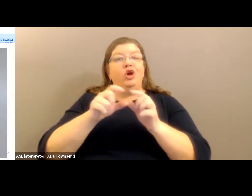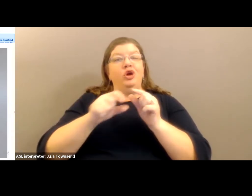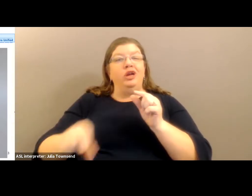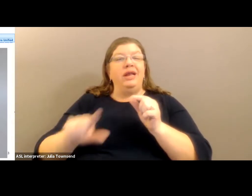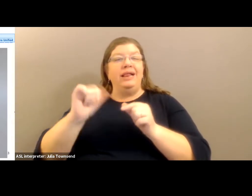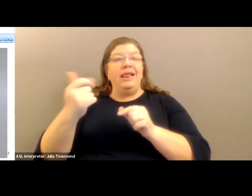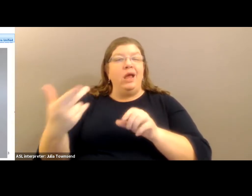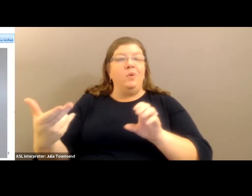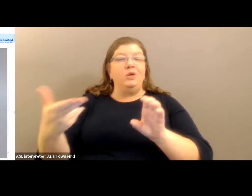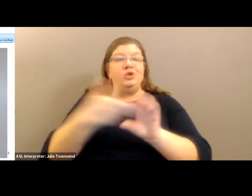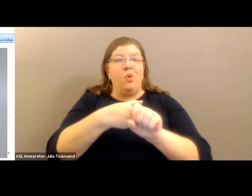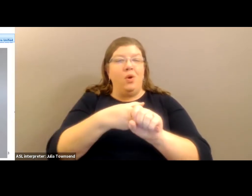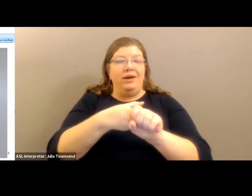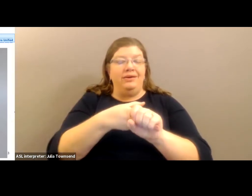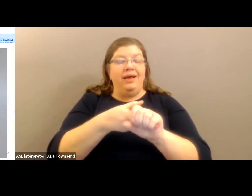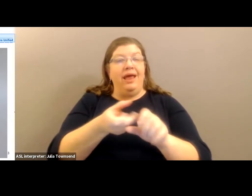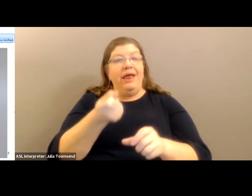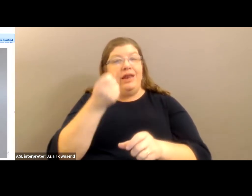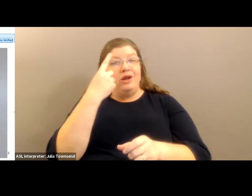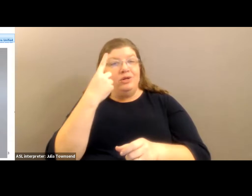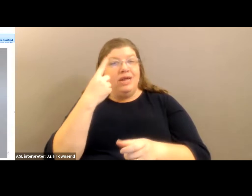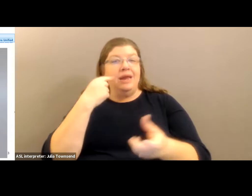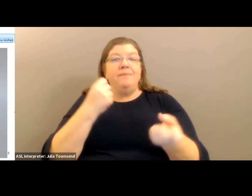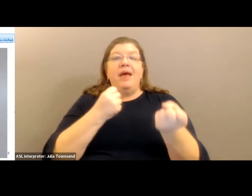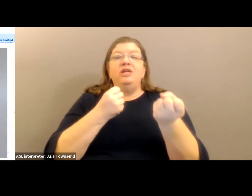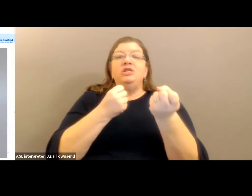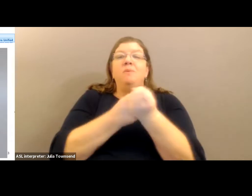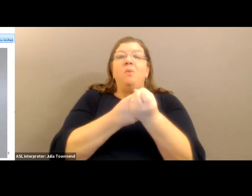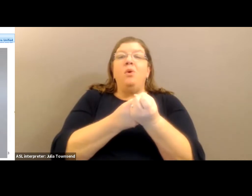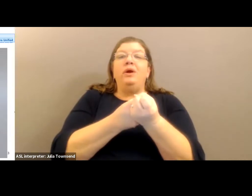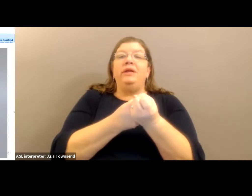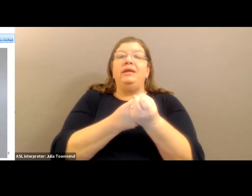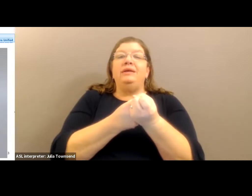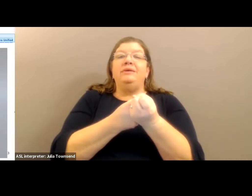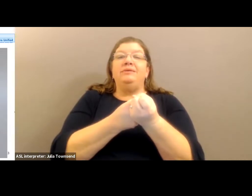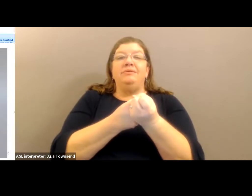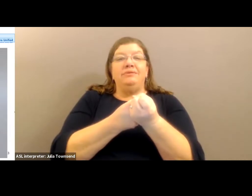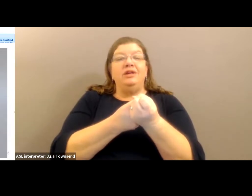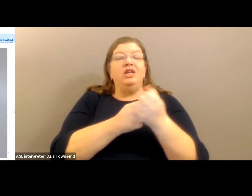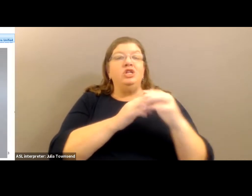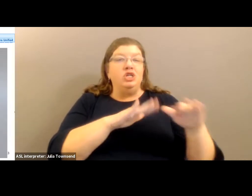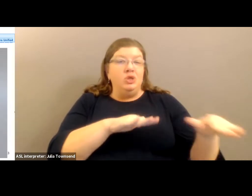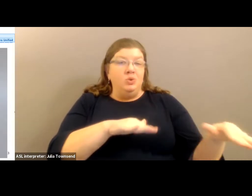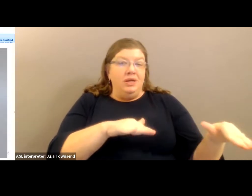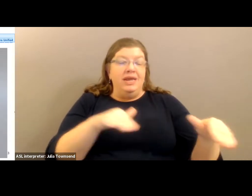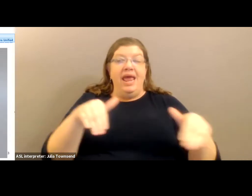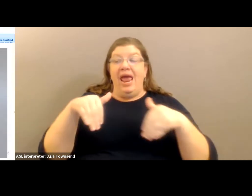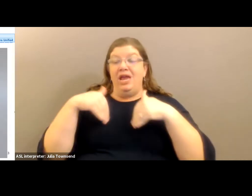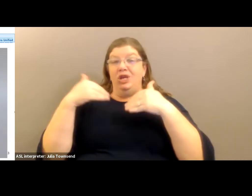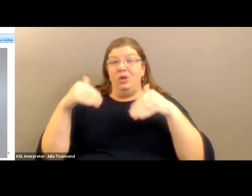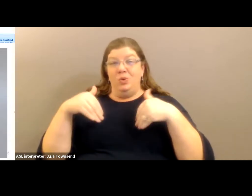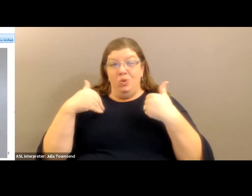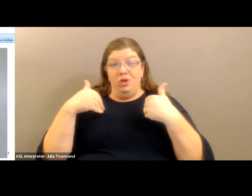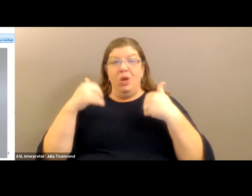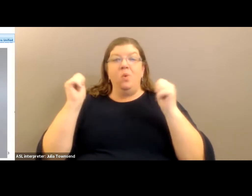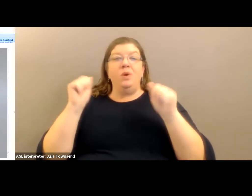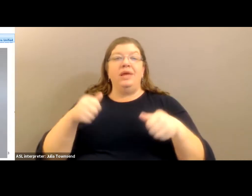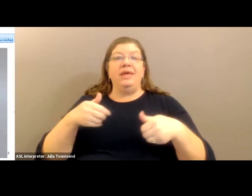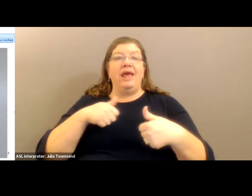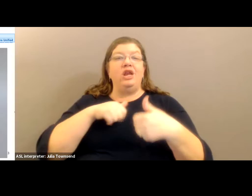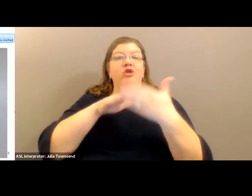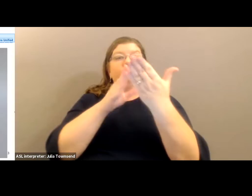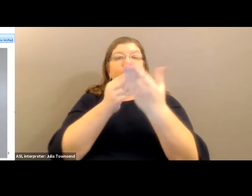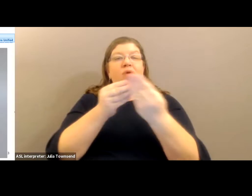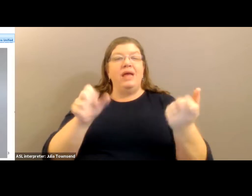understand that by supporting children and youth, we also address these other issues.